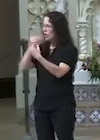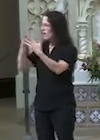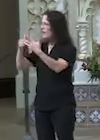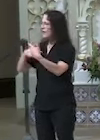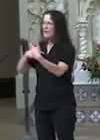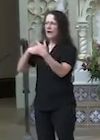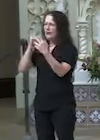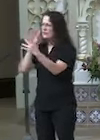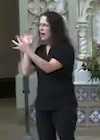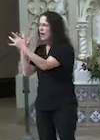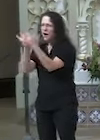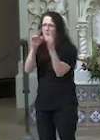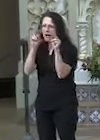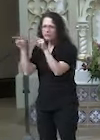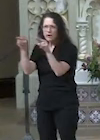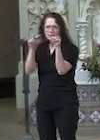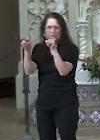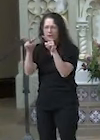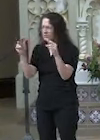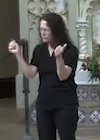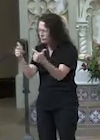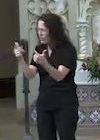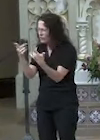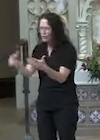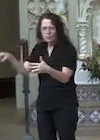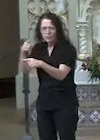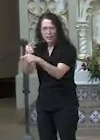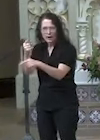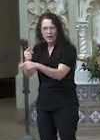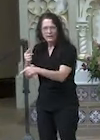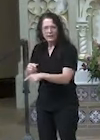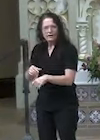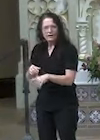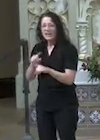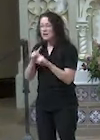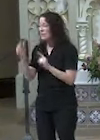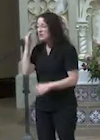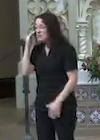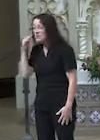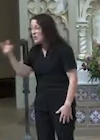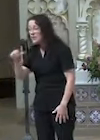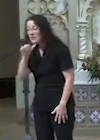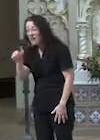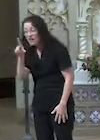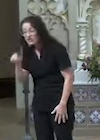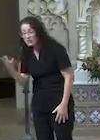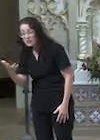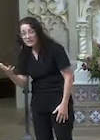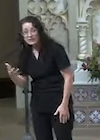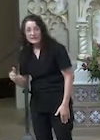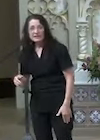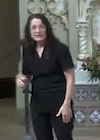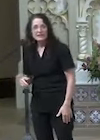has eye contact with all of you, right? Right? But you know what he did not do?